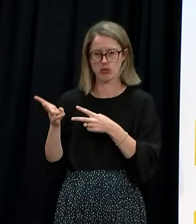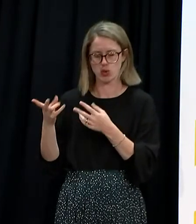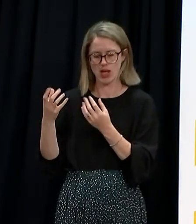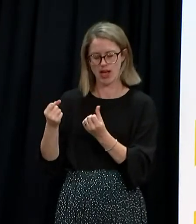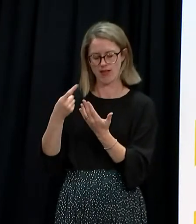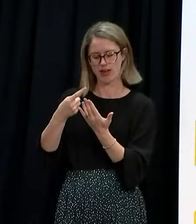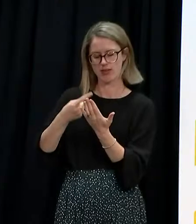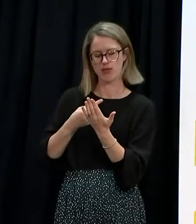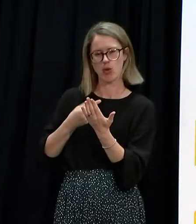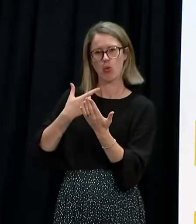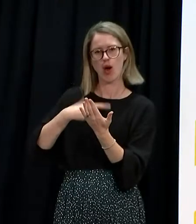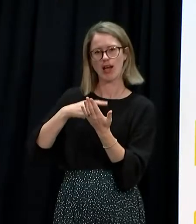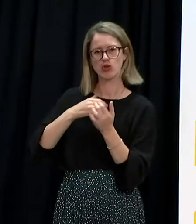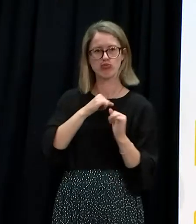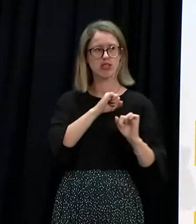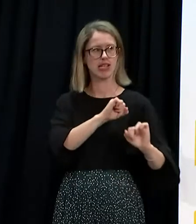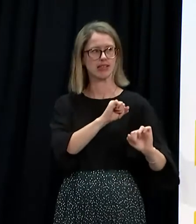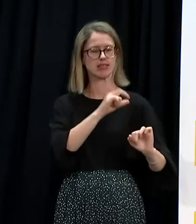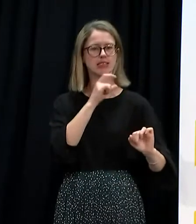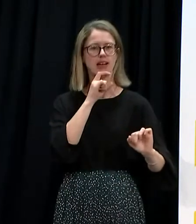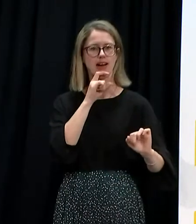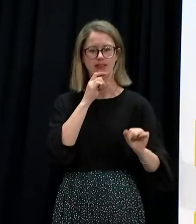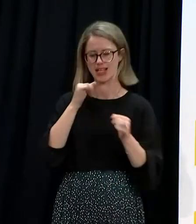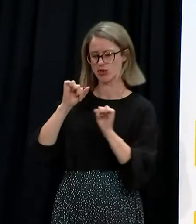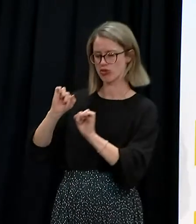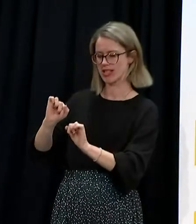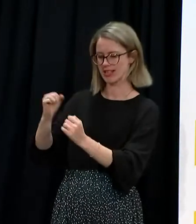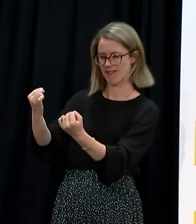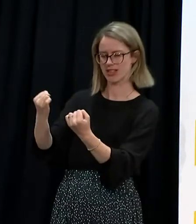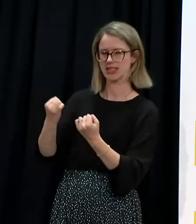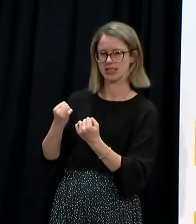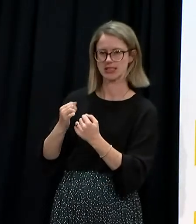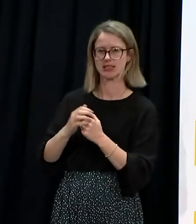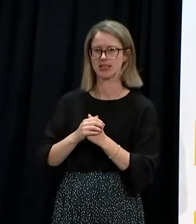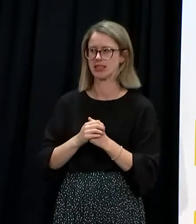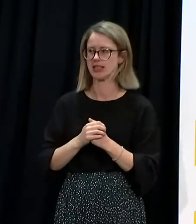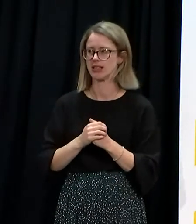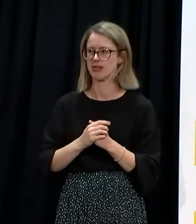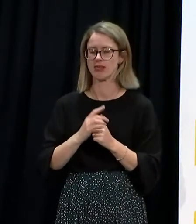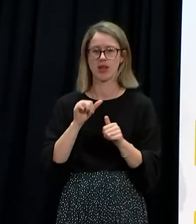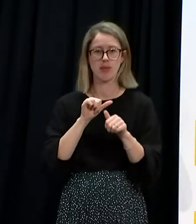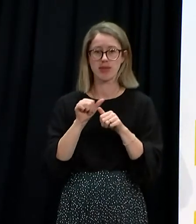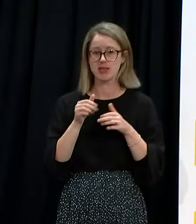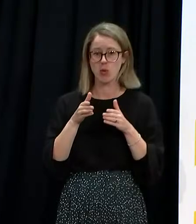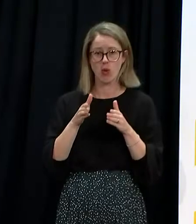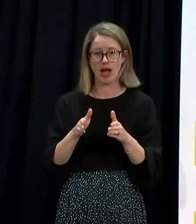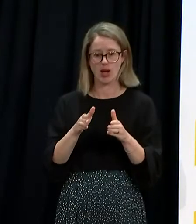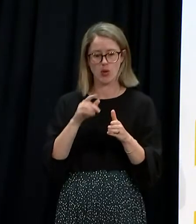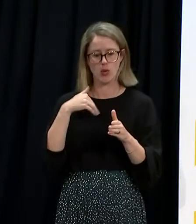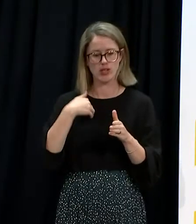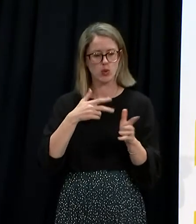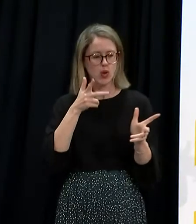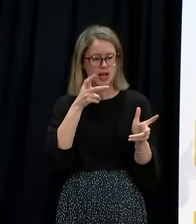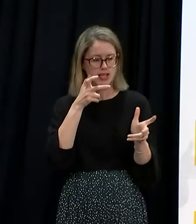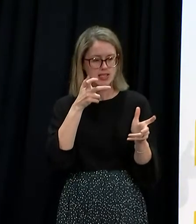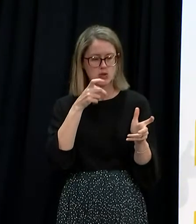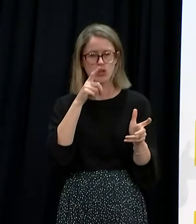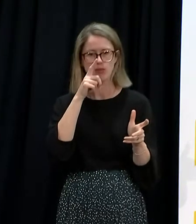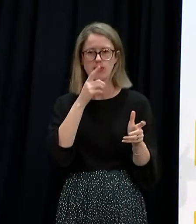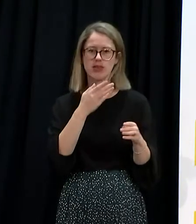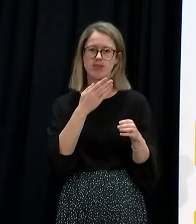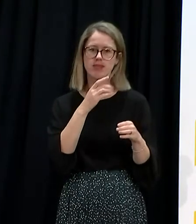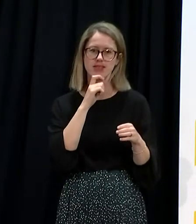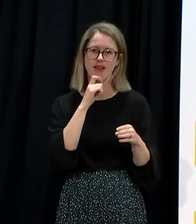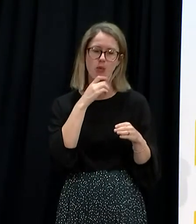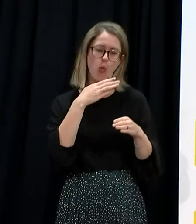keep staff safe and visitors safe, that actually one of the best things we can do is listen to the feedback of those who are at the front